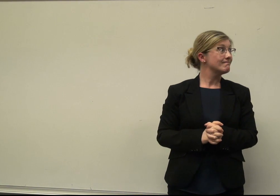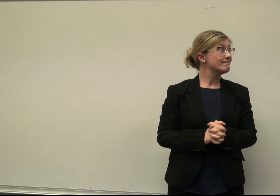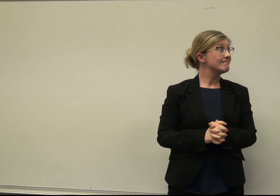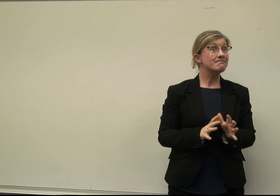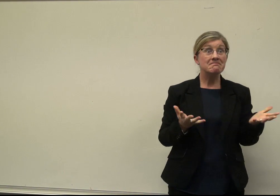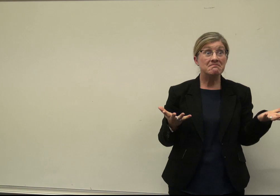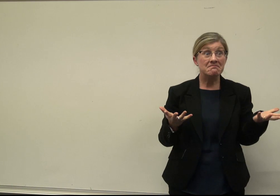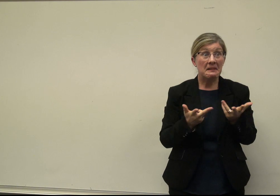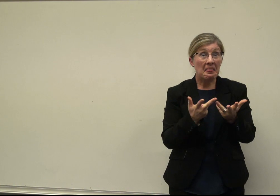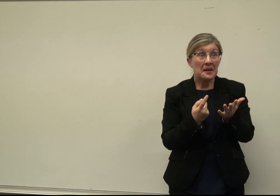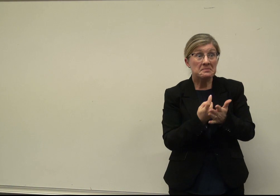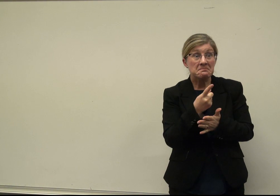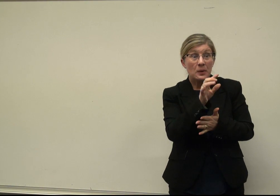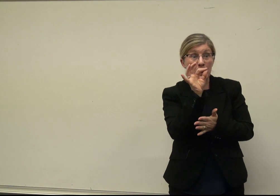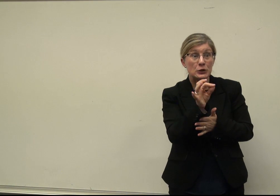Anything else coming up